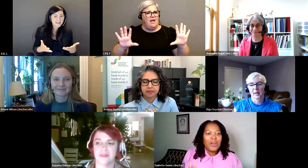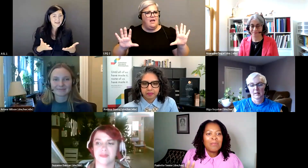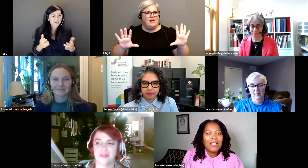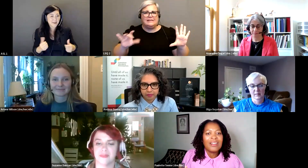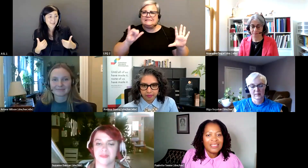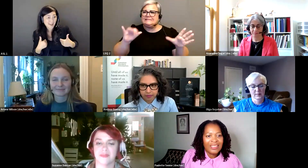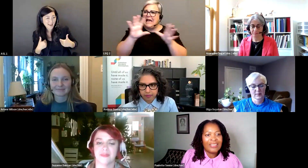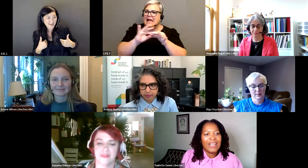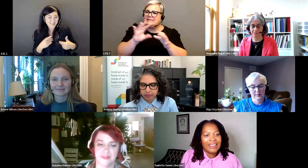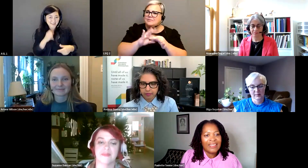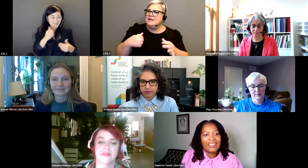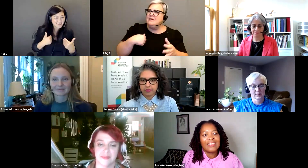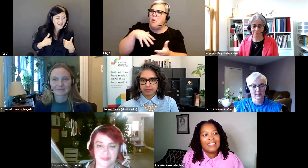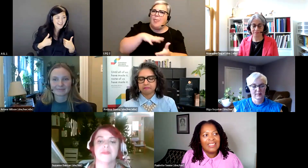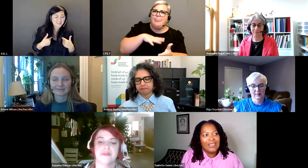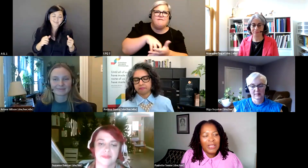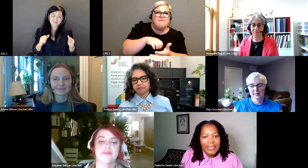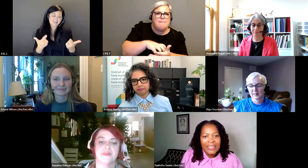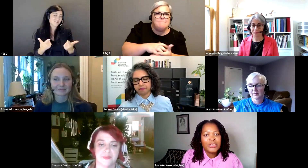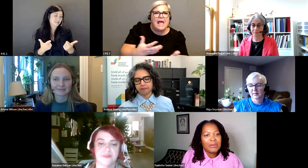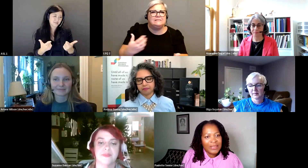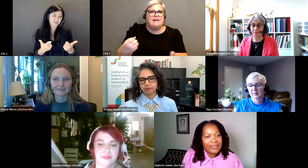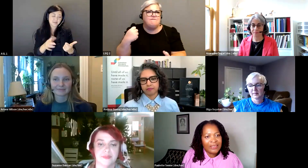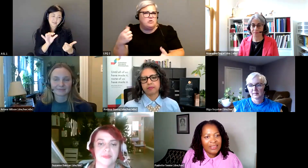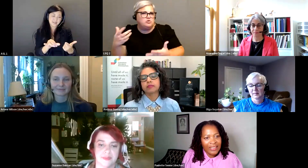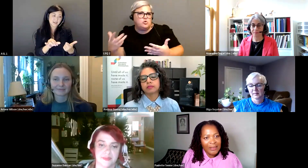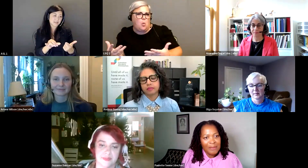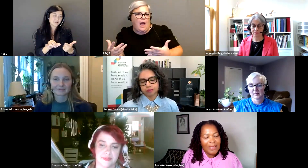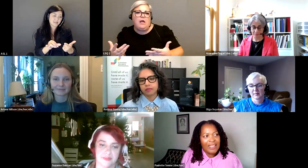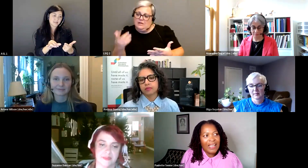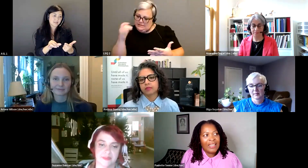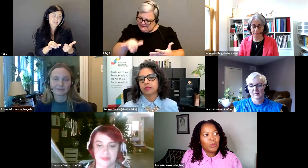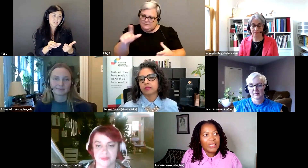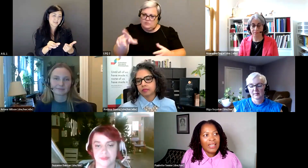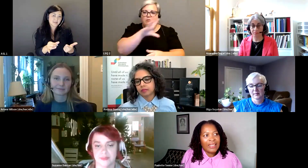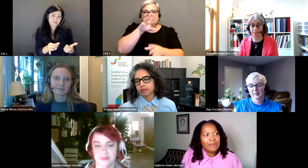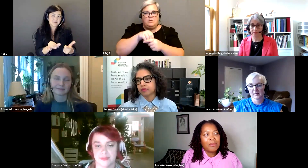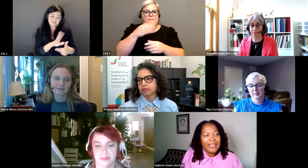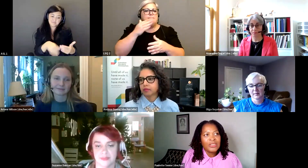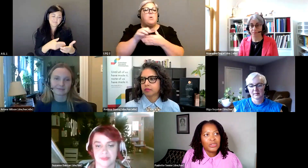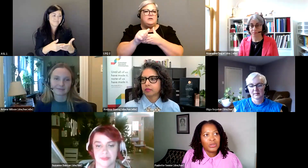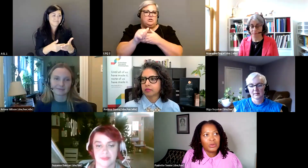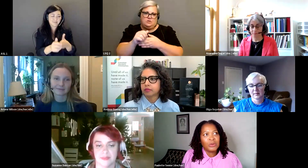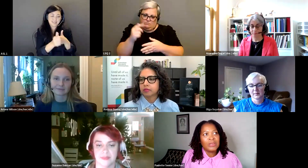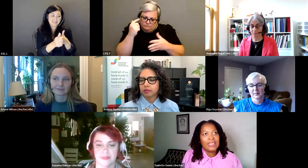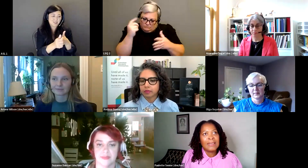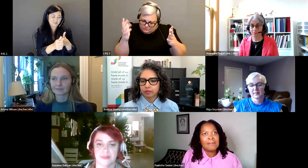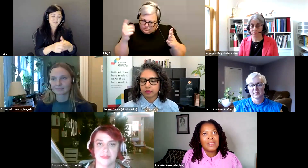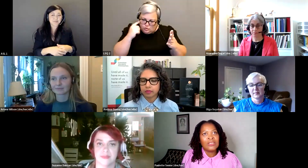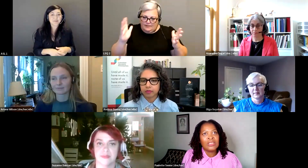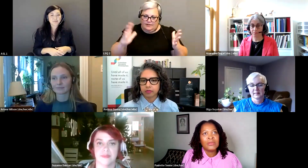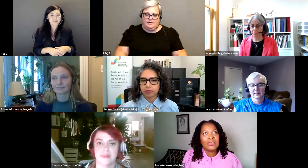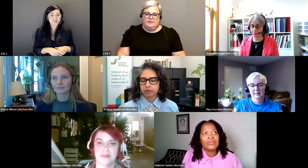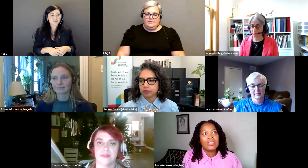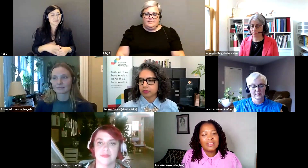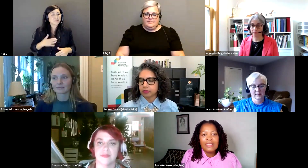are all part of, I think, what leadership is today, and what I aspire to